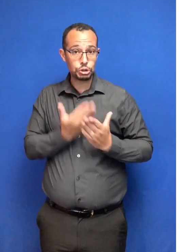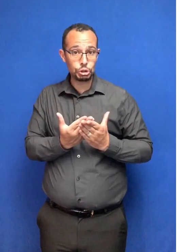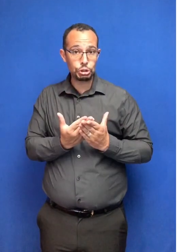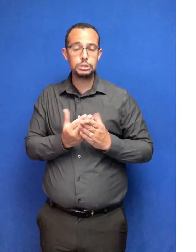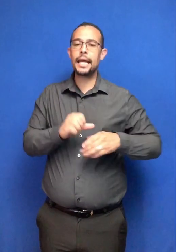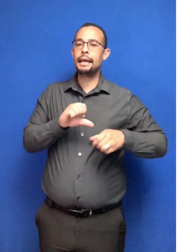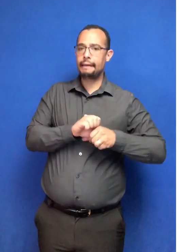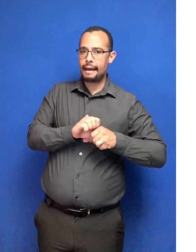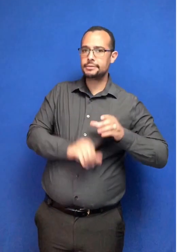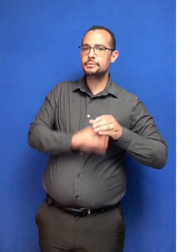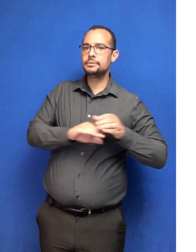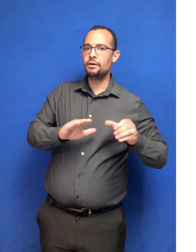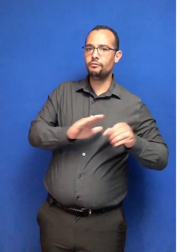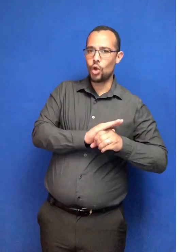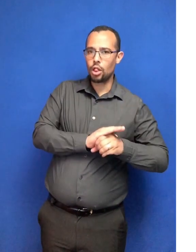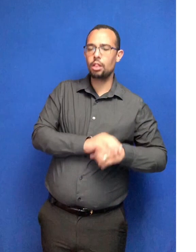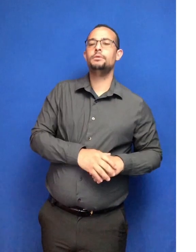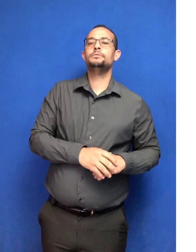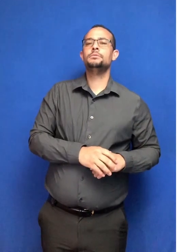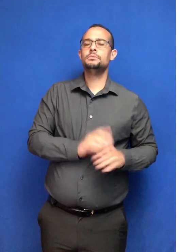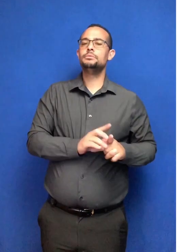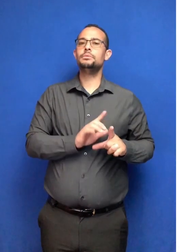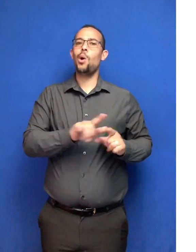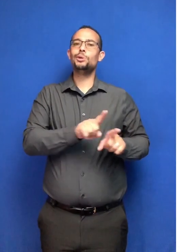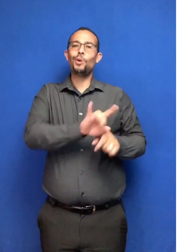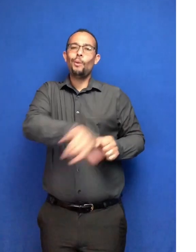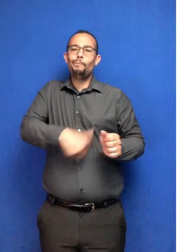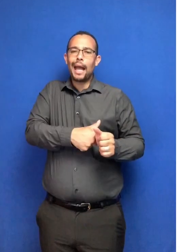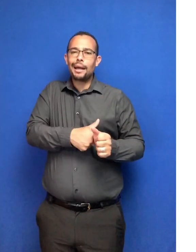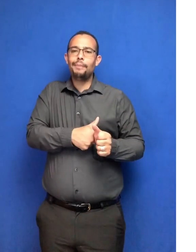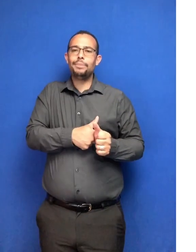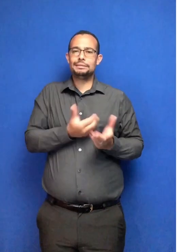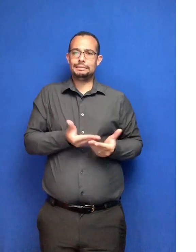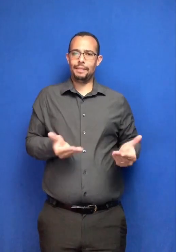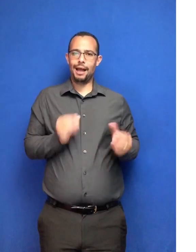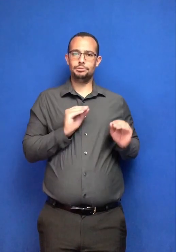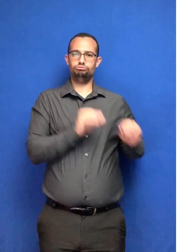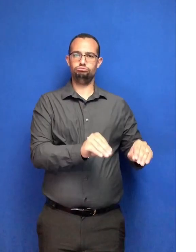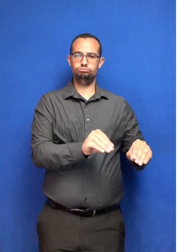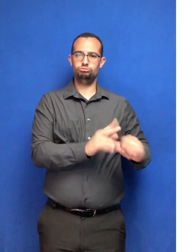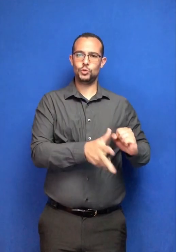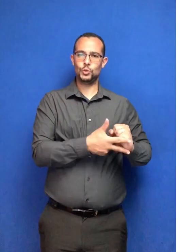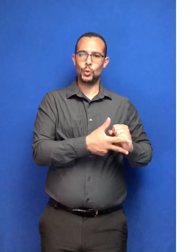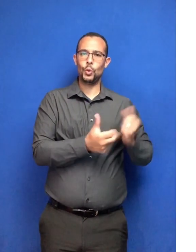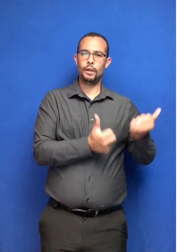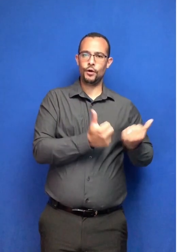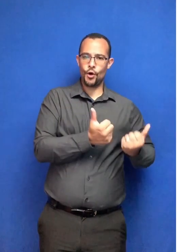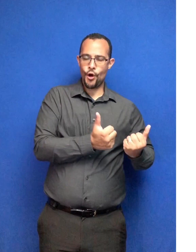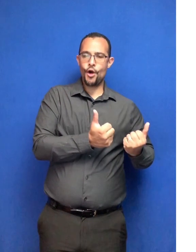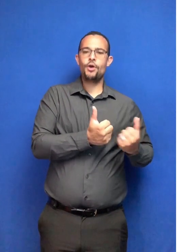Stock your vehicle with emergency supplies, and add changes of clothes into your car as well.